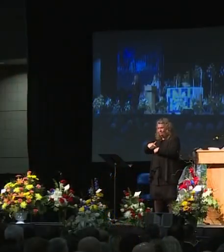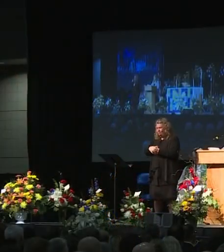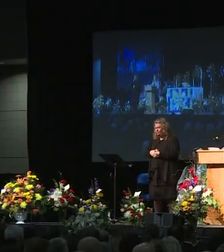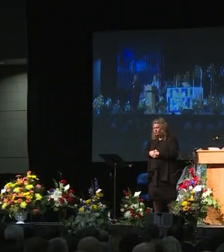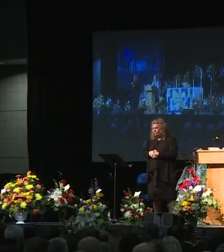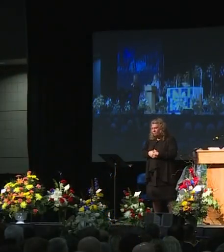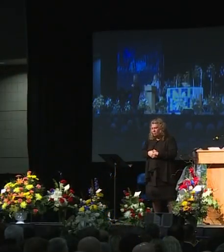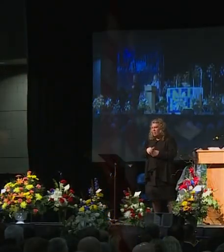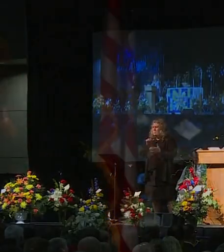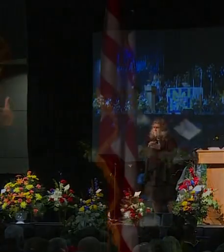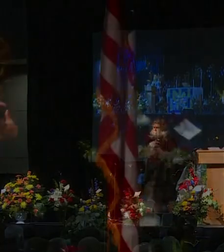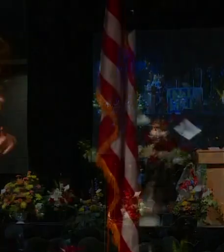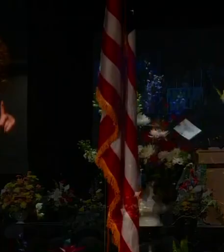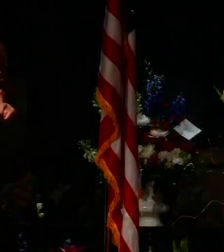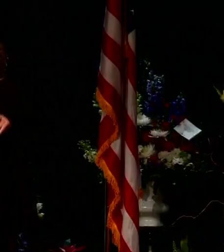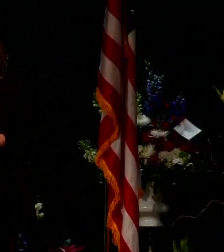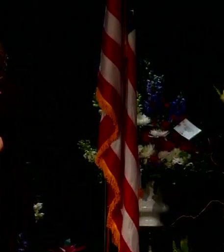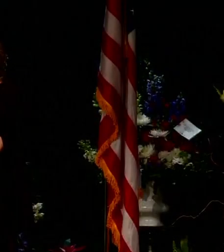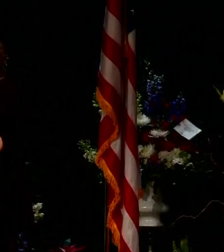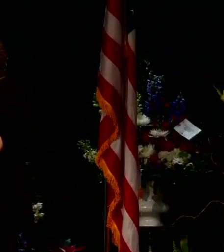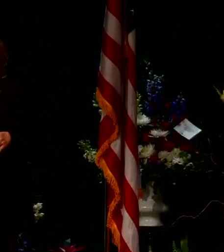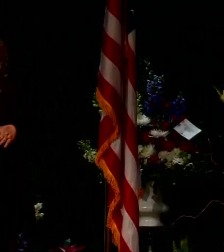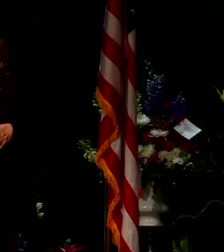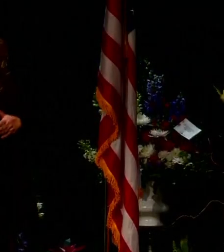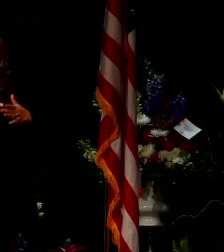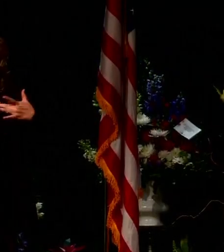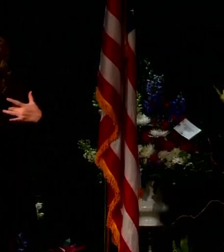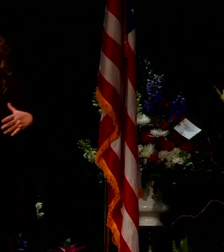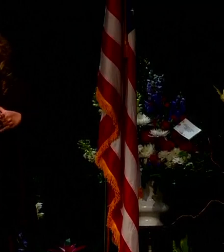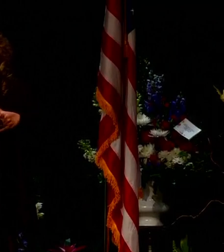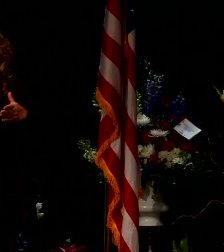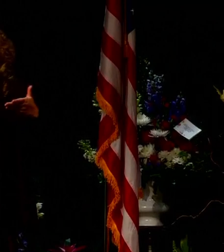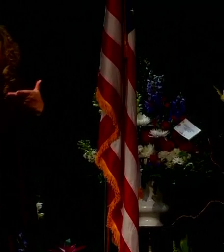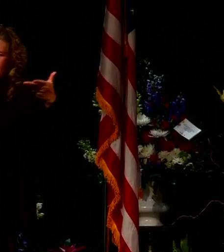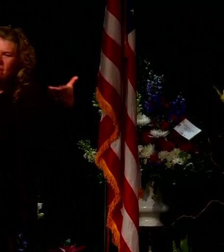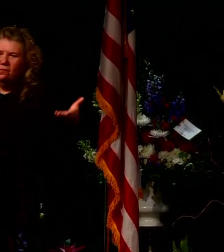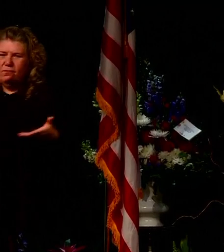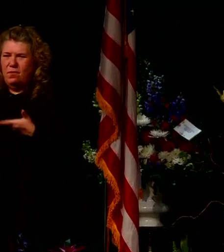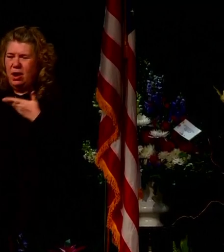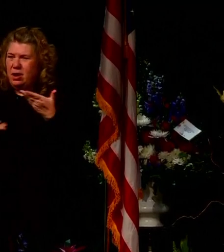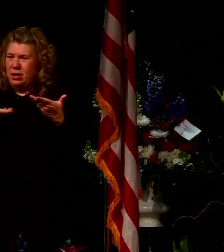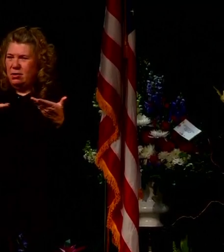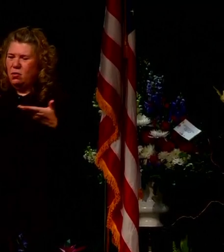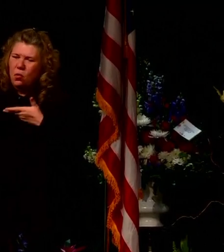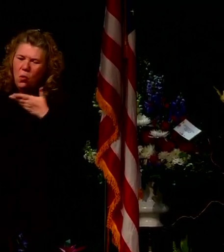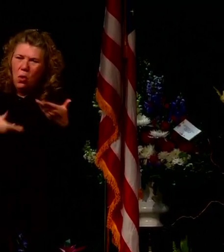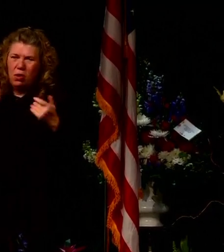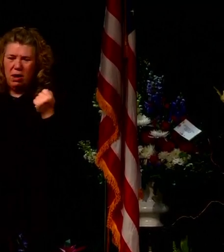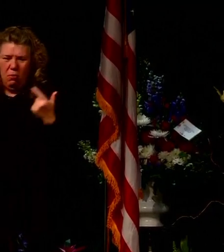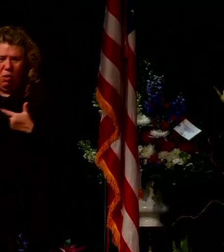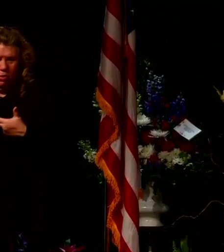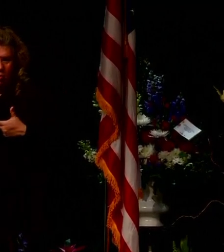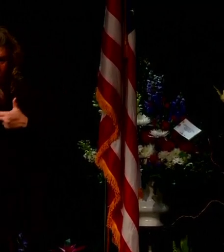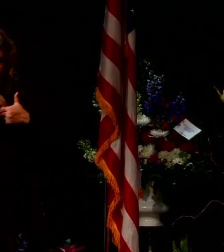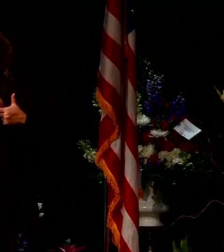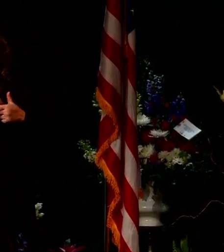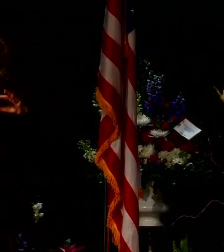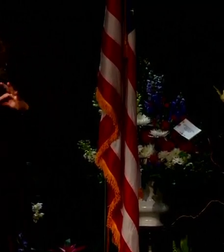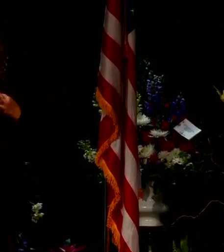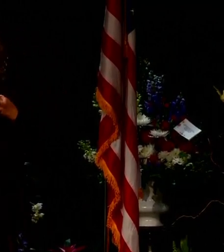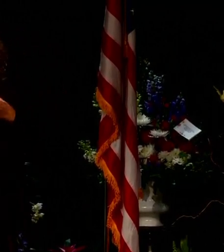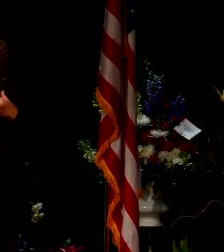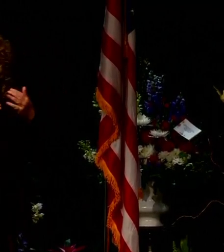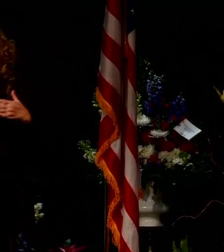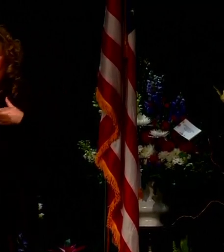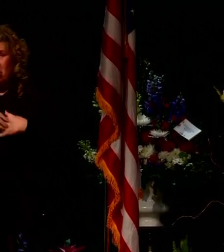And that was so Wayne, arms wide open, inviting and welcoming everyone into the circle. It didn't